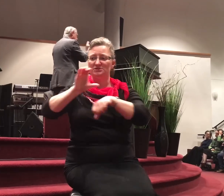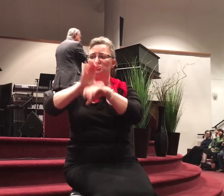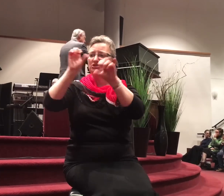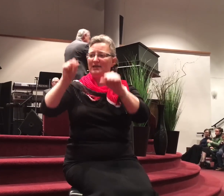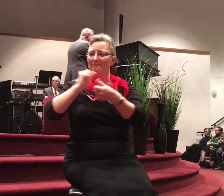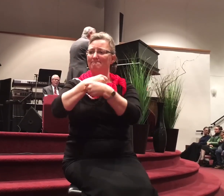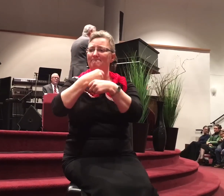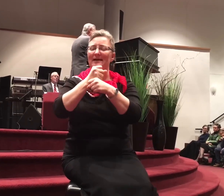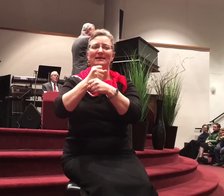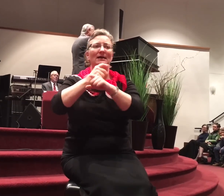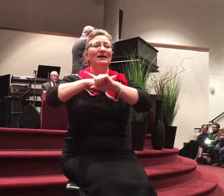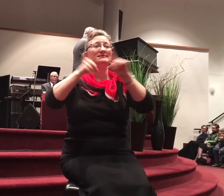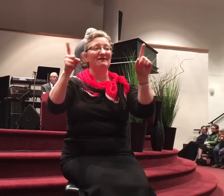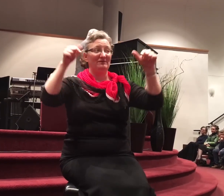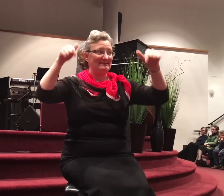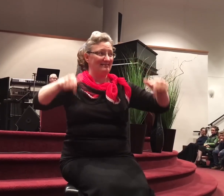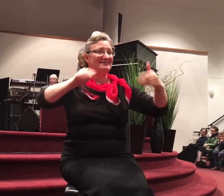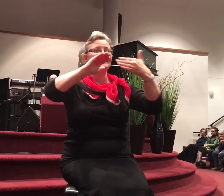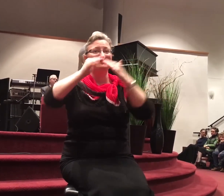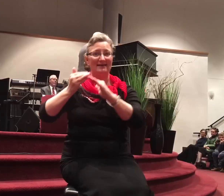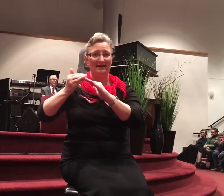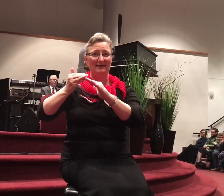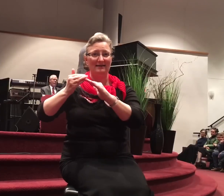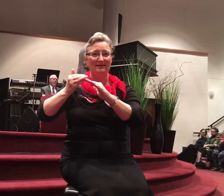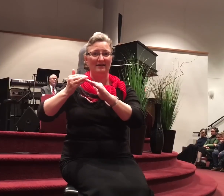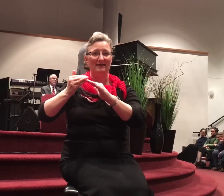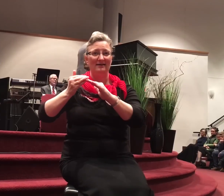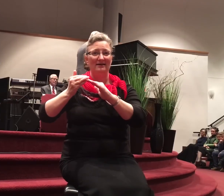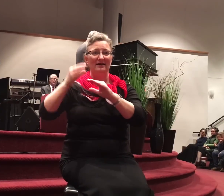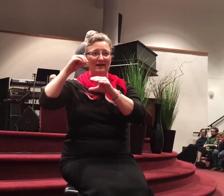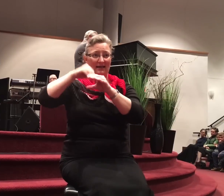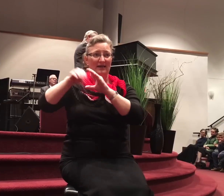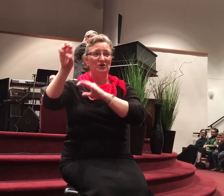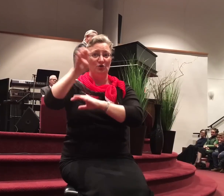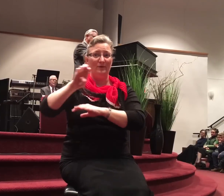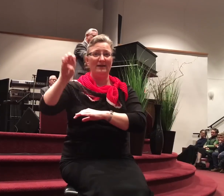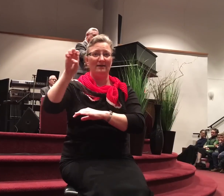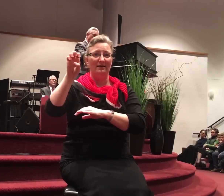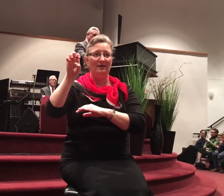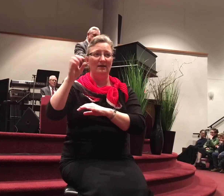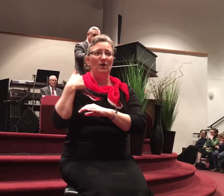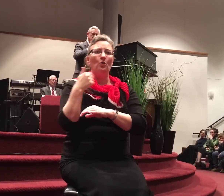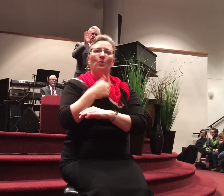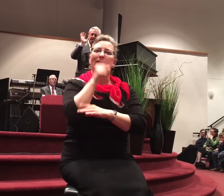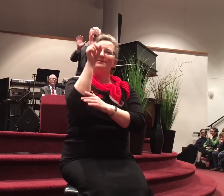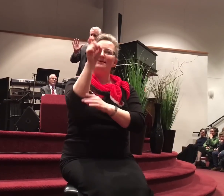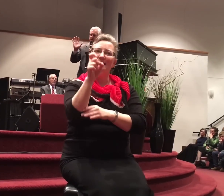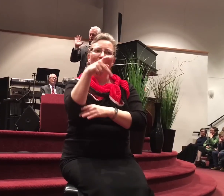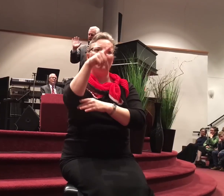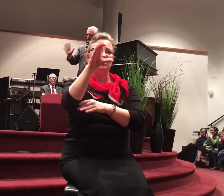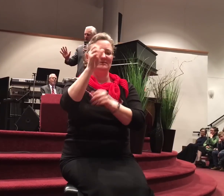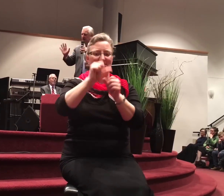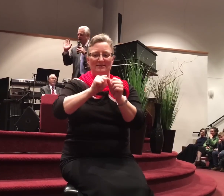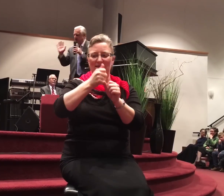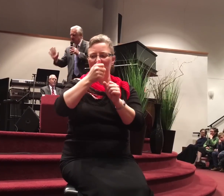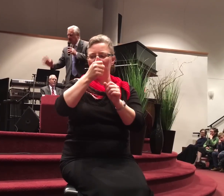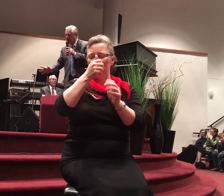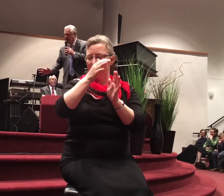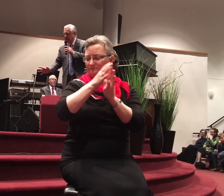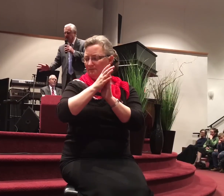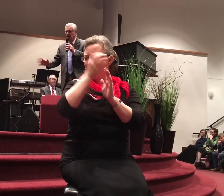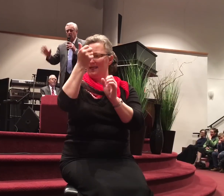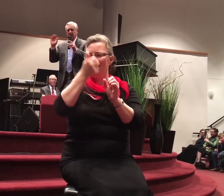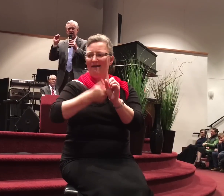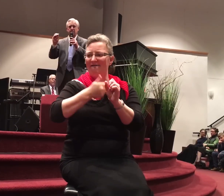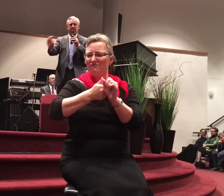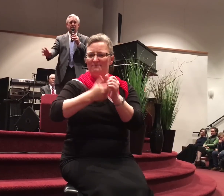city of Eureka and come to the attention of the city. We need Pentecostals in every area of